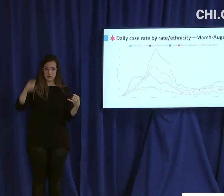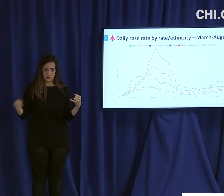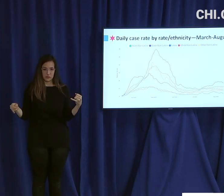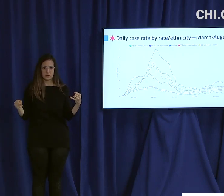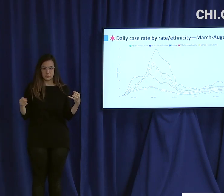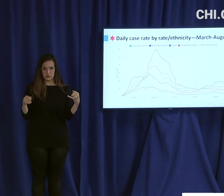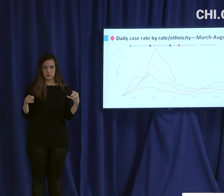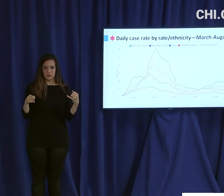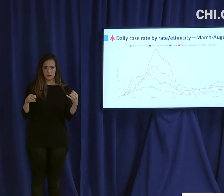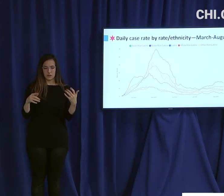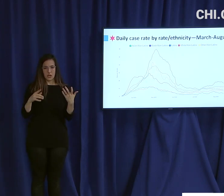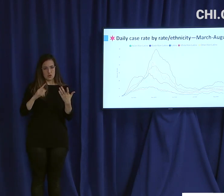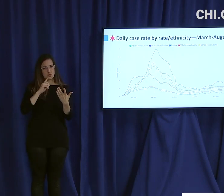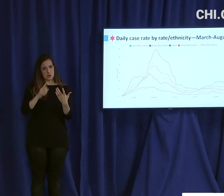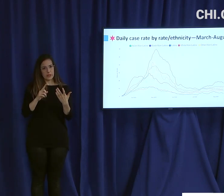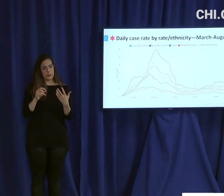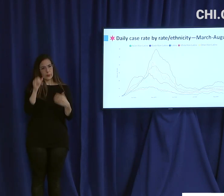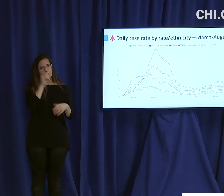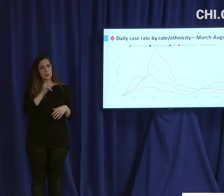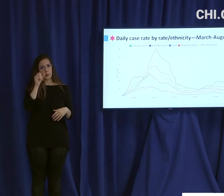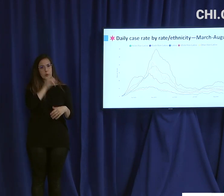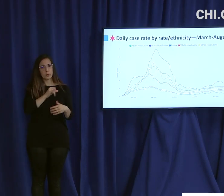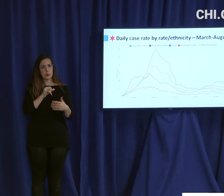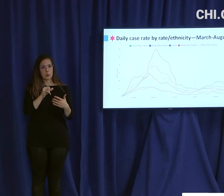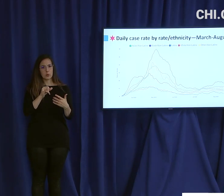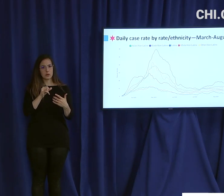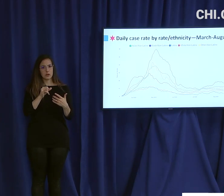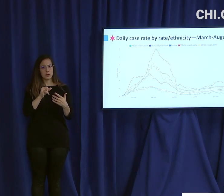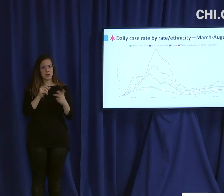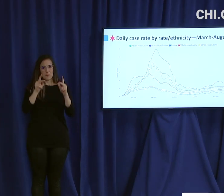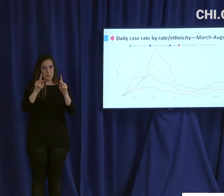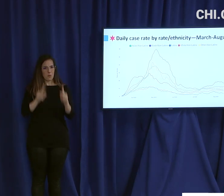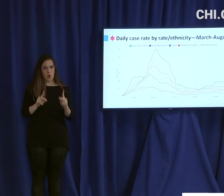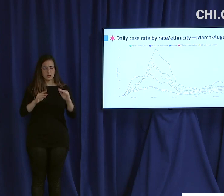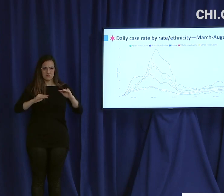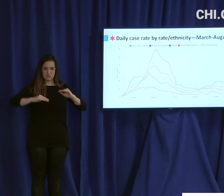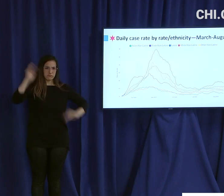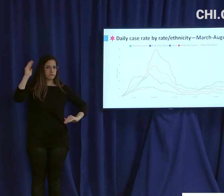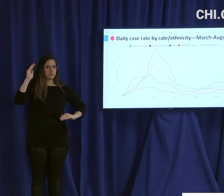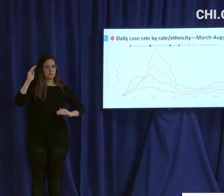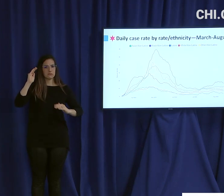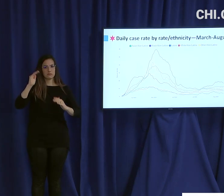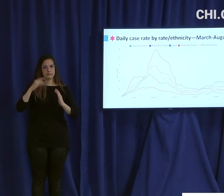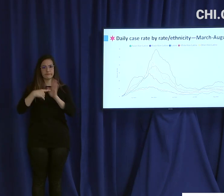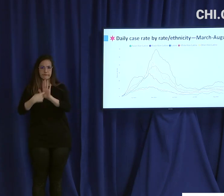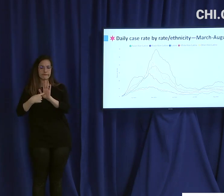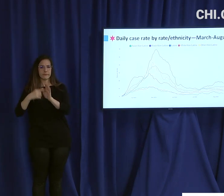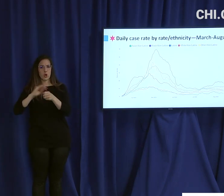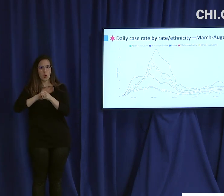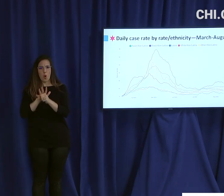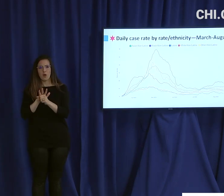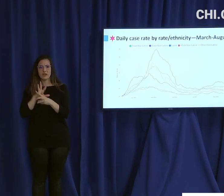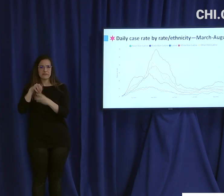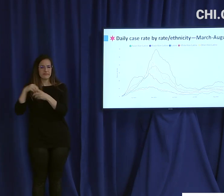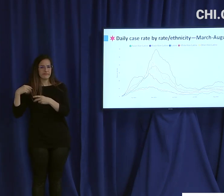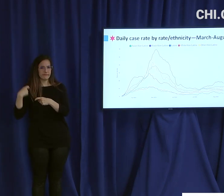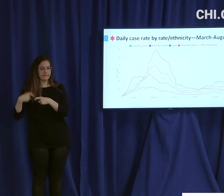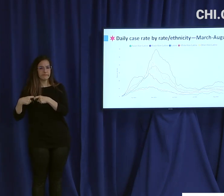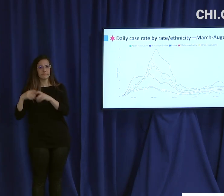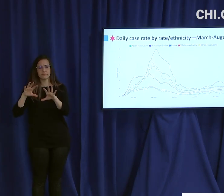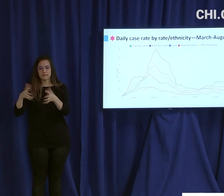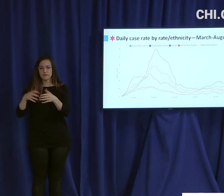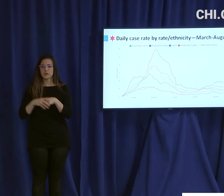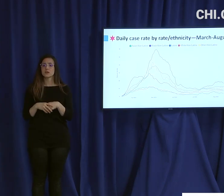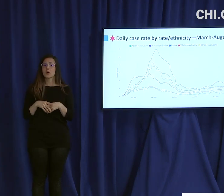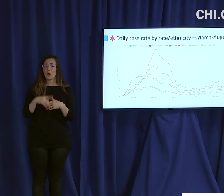to disproportionately be represented in COVID cases in Chicago. And so more recently, you can